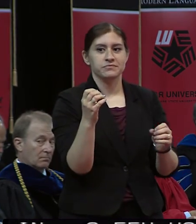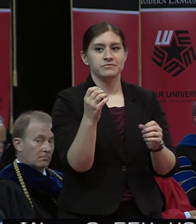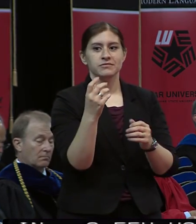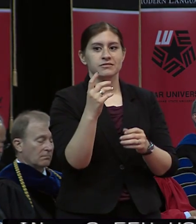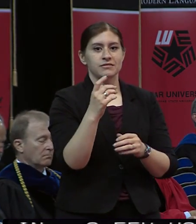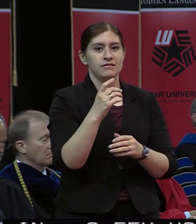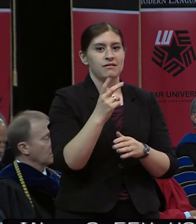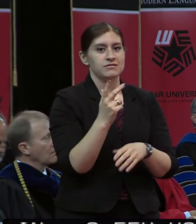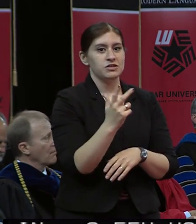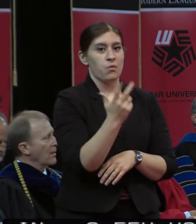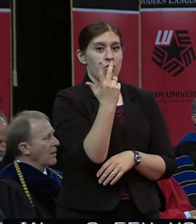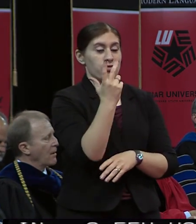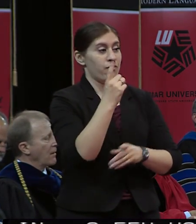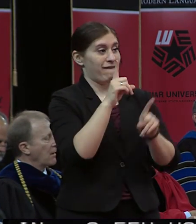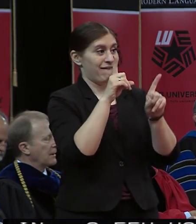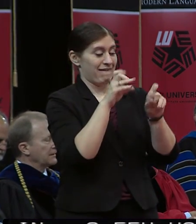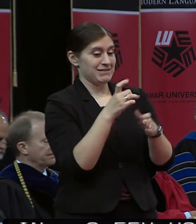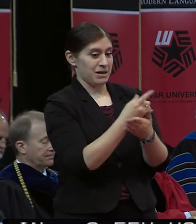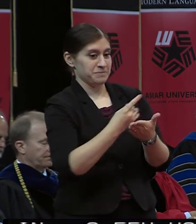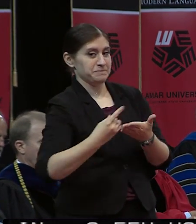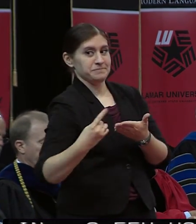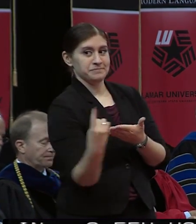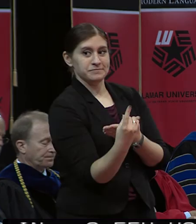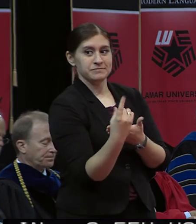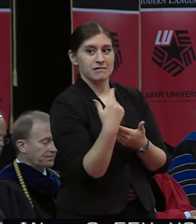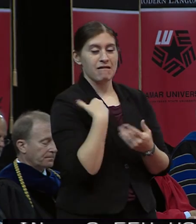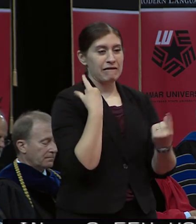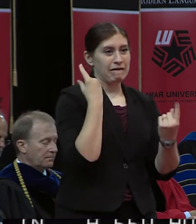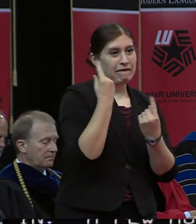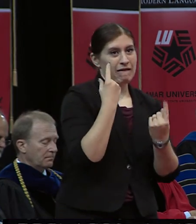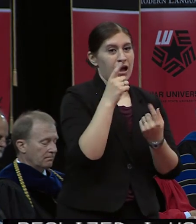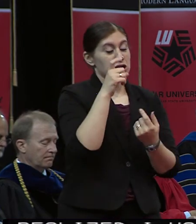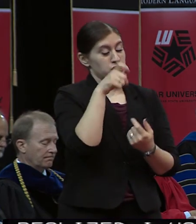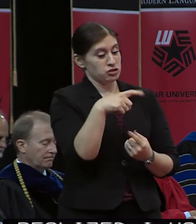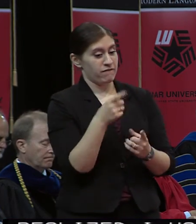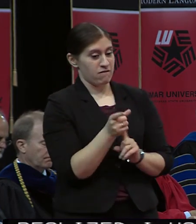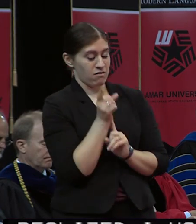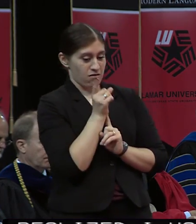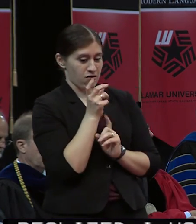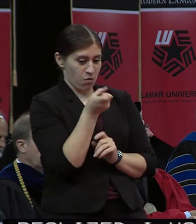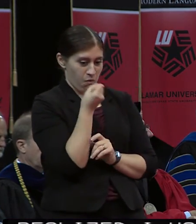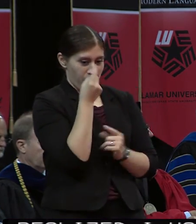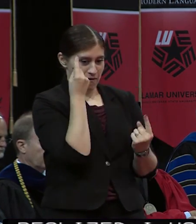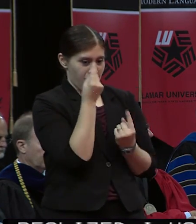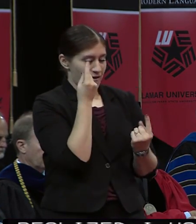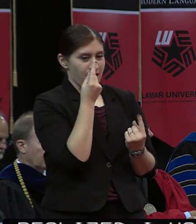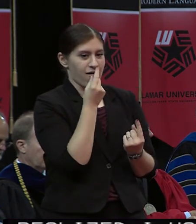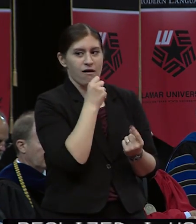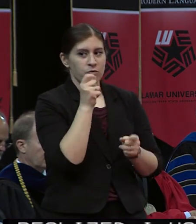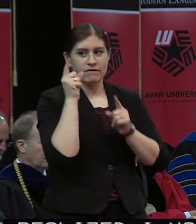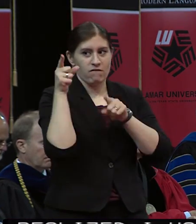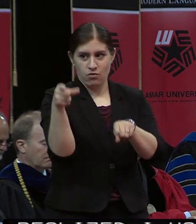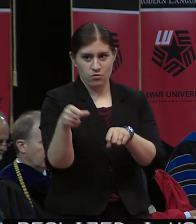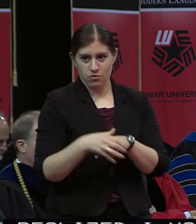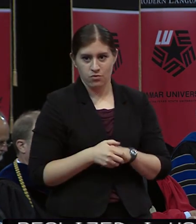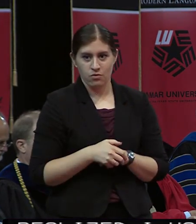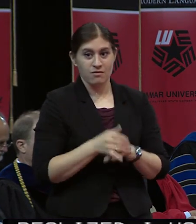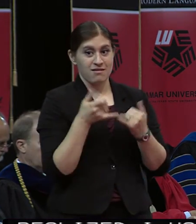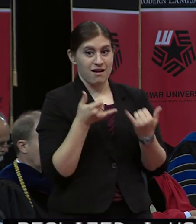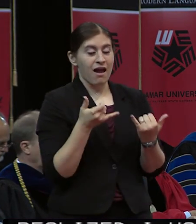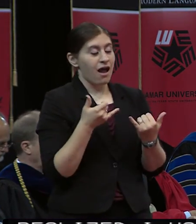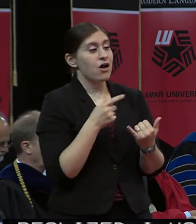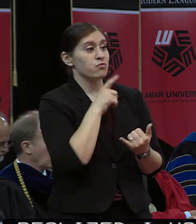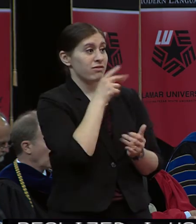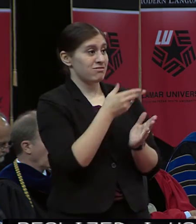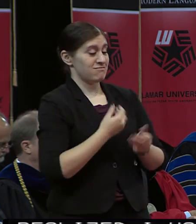it off, I had 3 exams the following week. Had I thought about all the things that could go wrong first, I might not have gone. Now I can